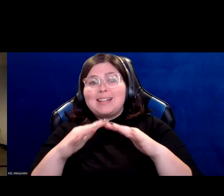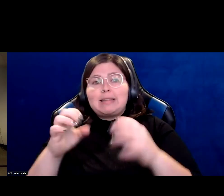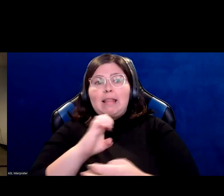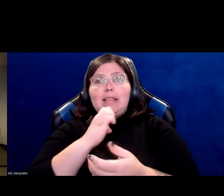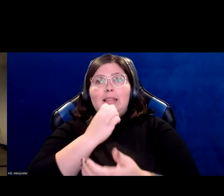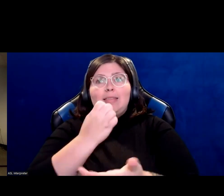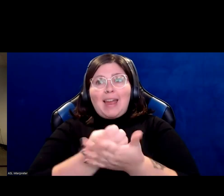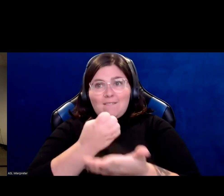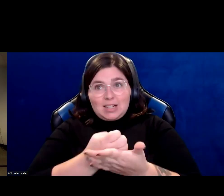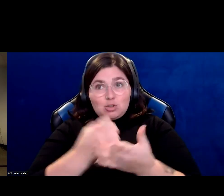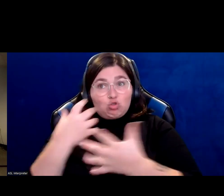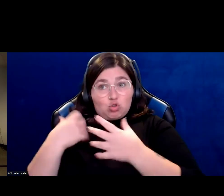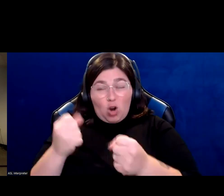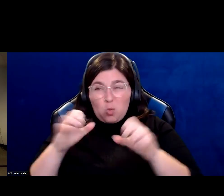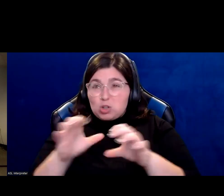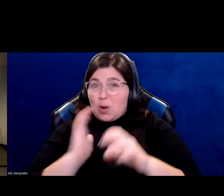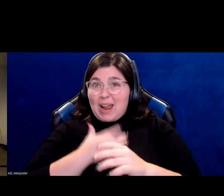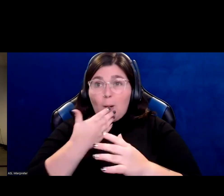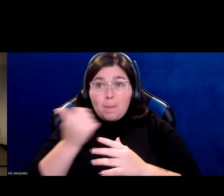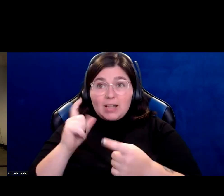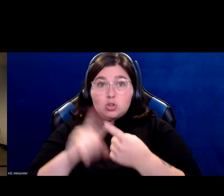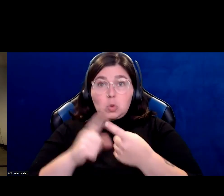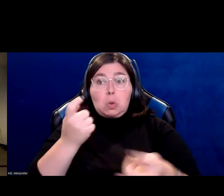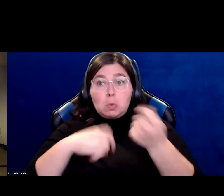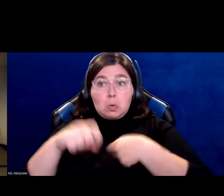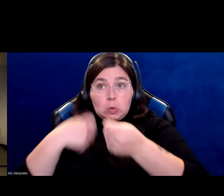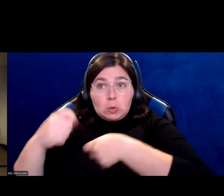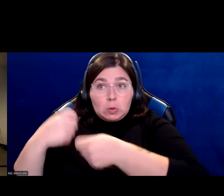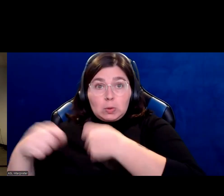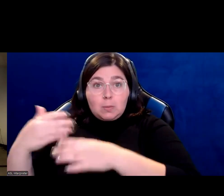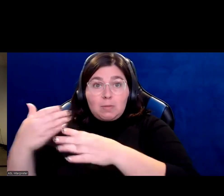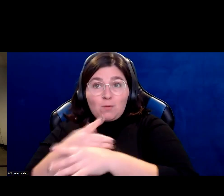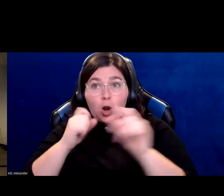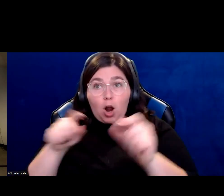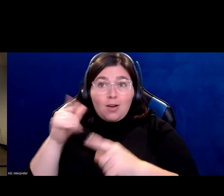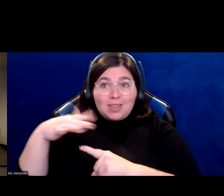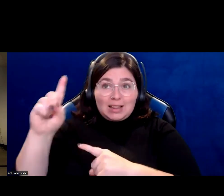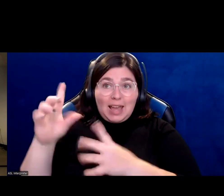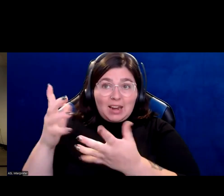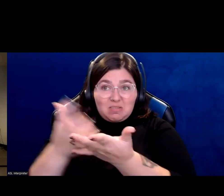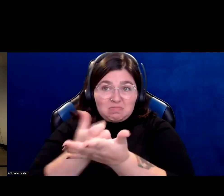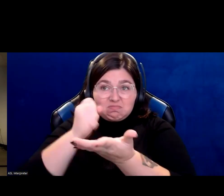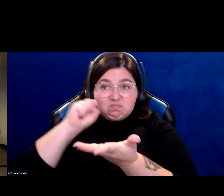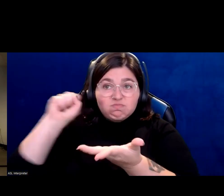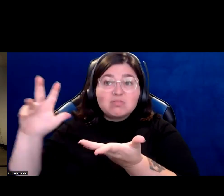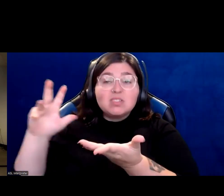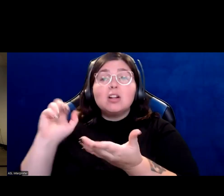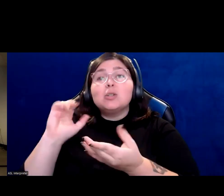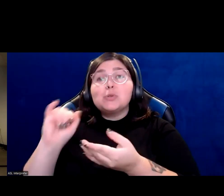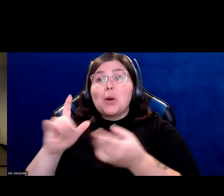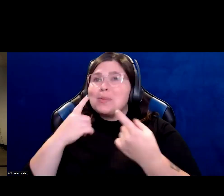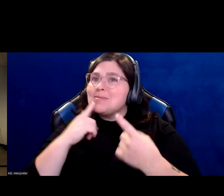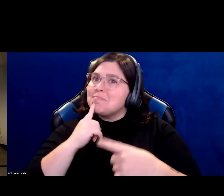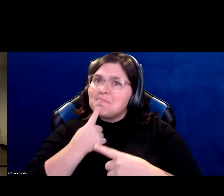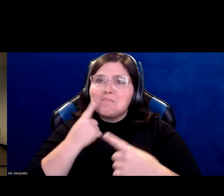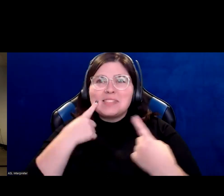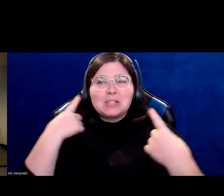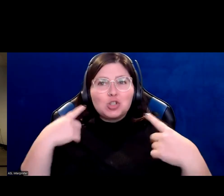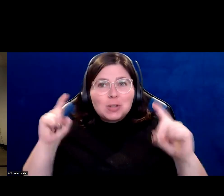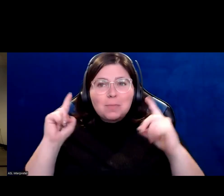strong that we're doing everything we can there to buy us that time before we get all the lead out. So significant achievement, a